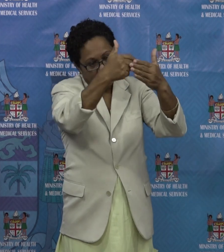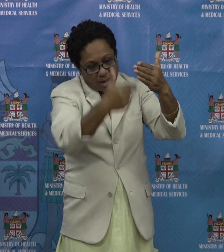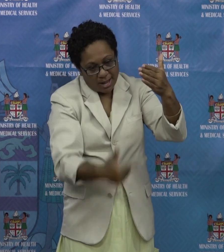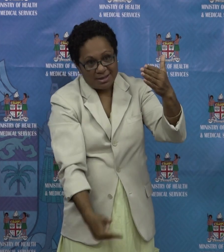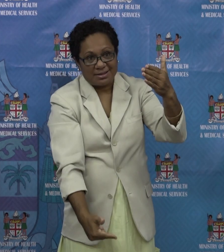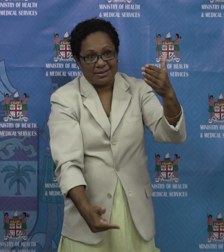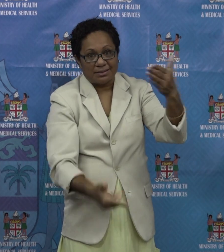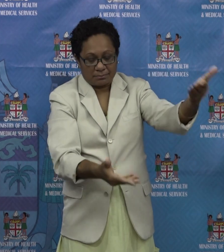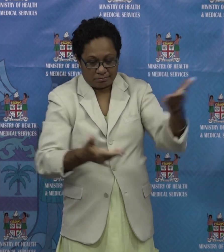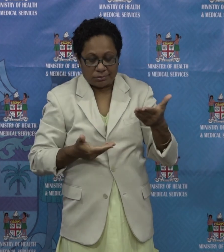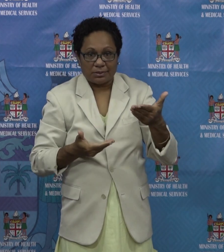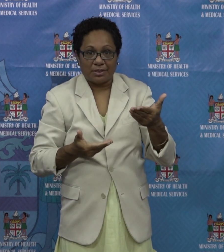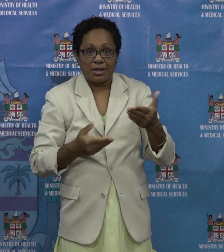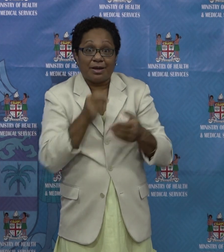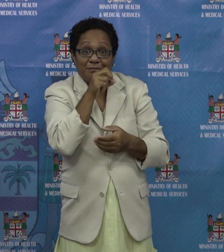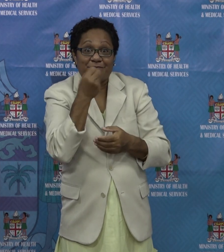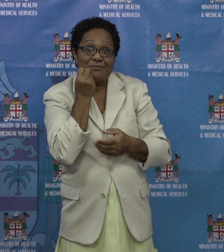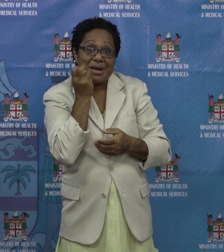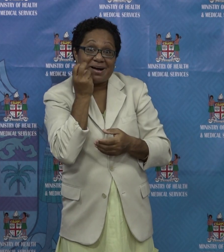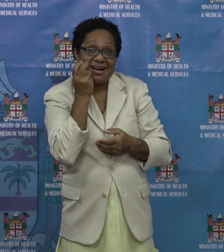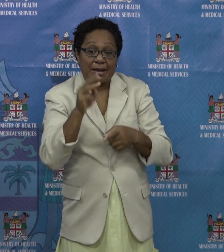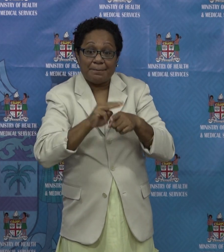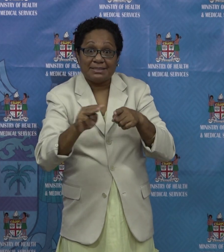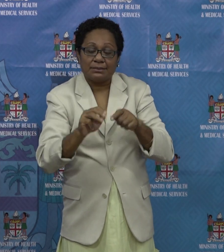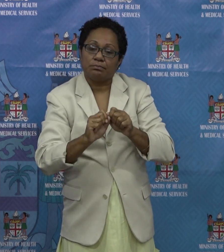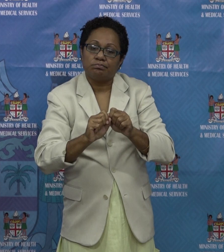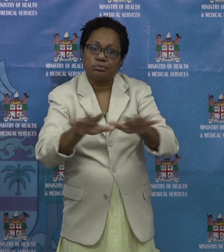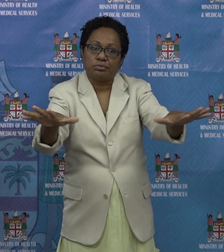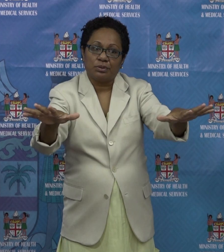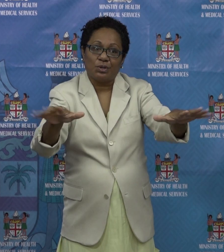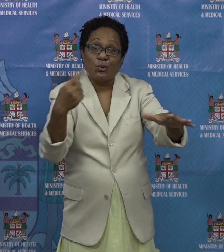And a Viber message went out to everybody